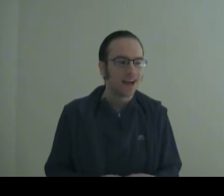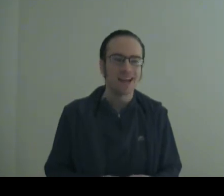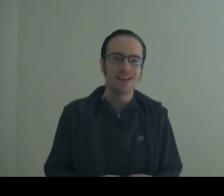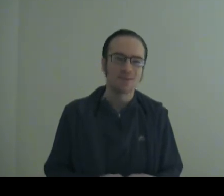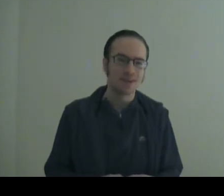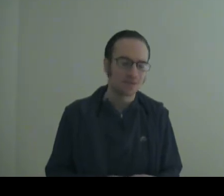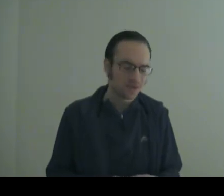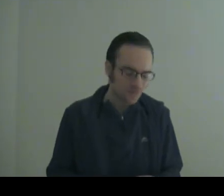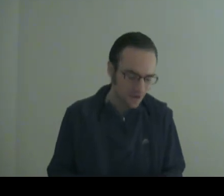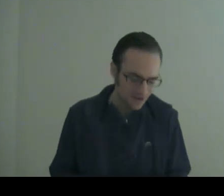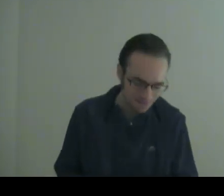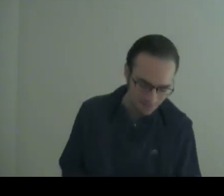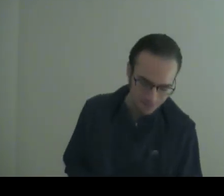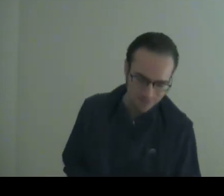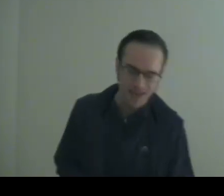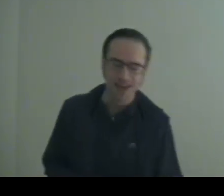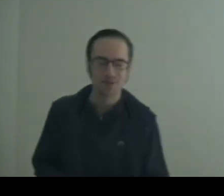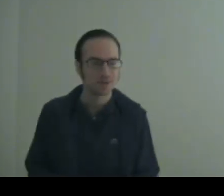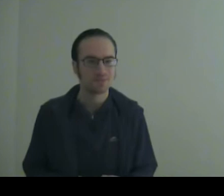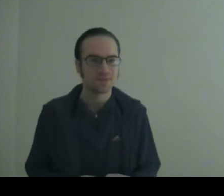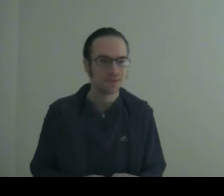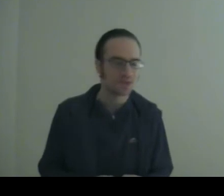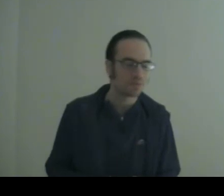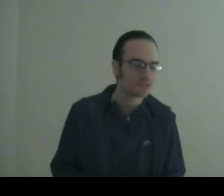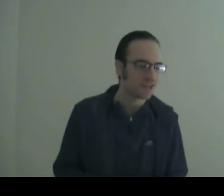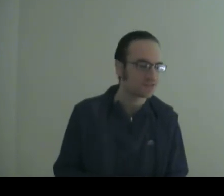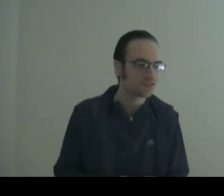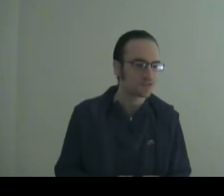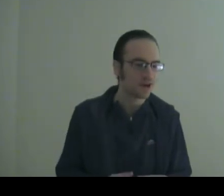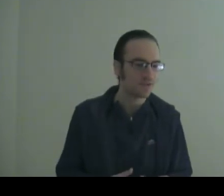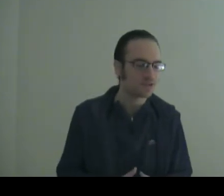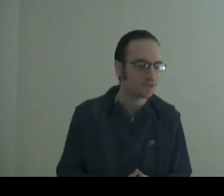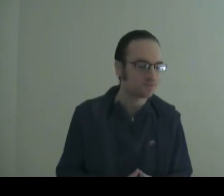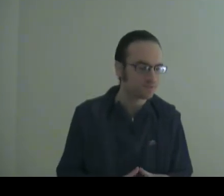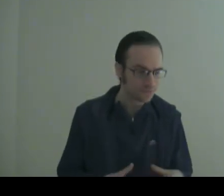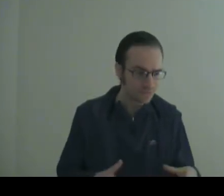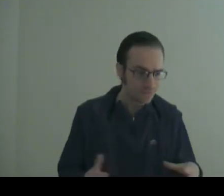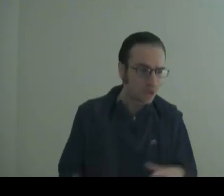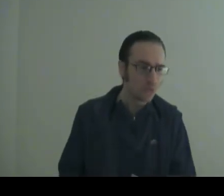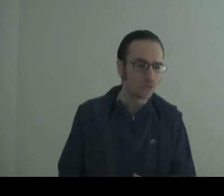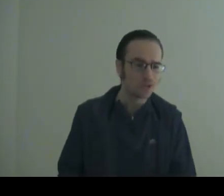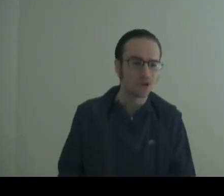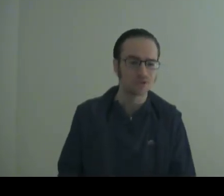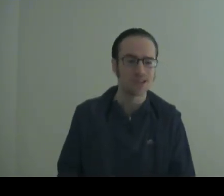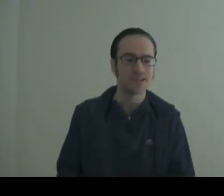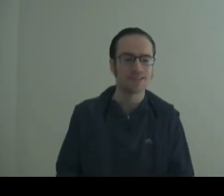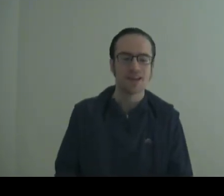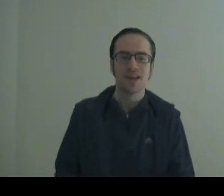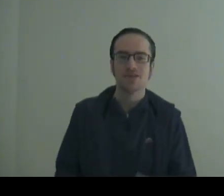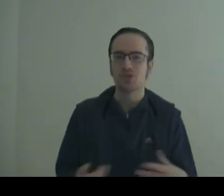I love how when... Yeah, I know I'm jumping tangents, I'll try to return. When Rico says to